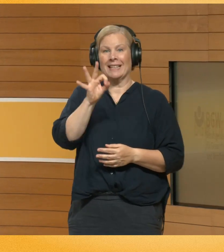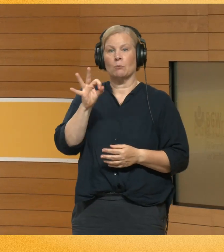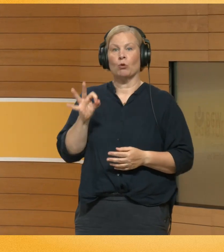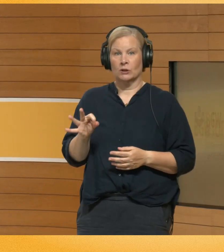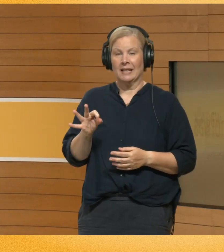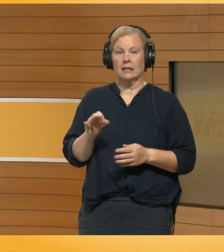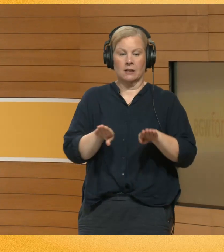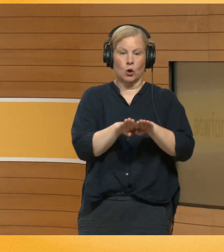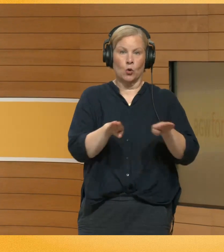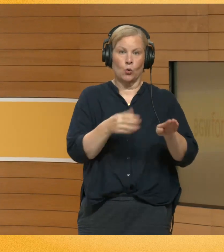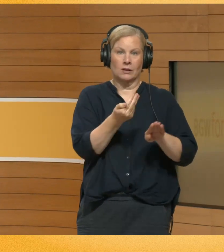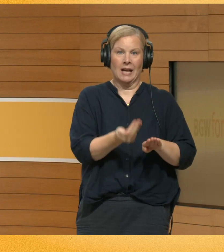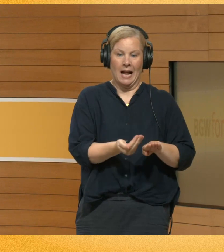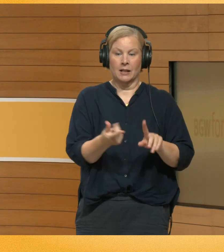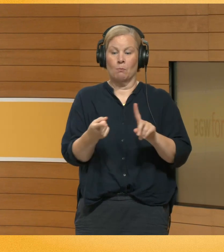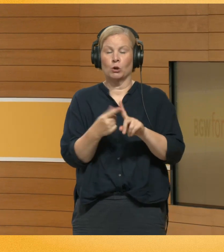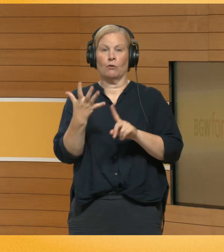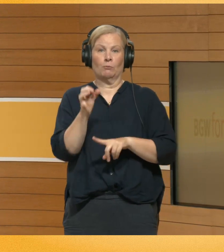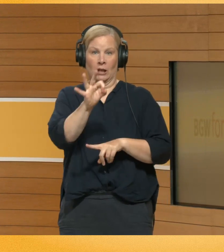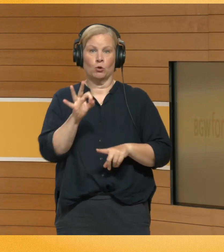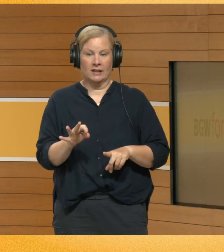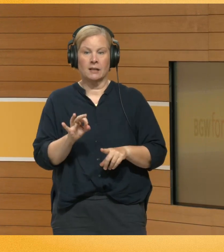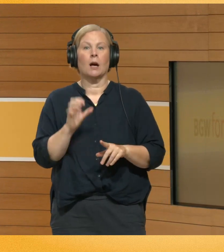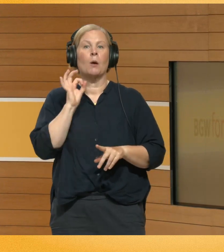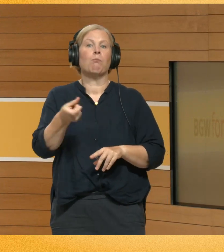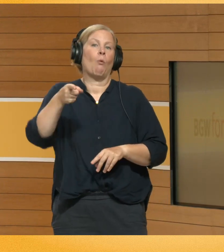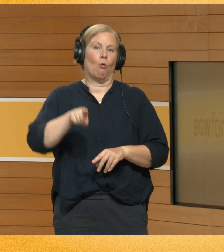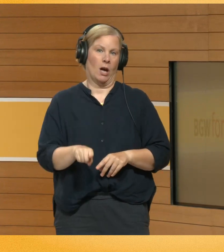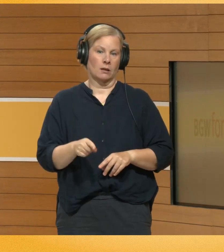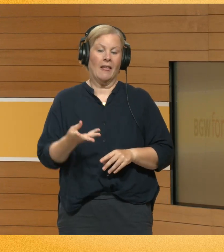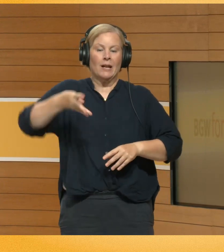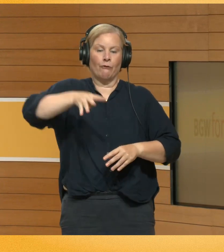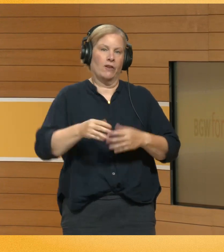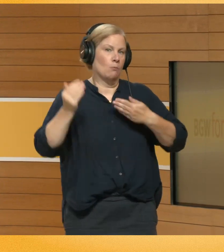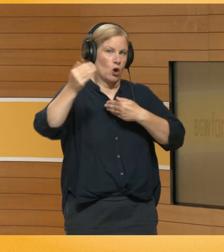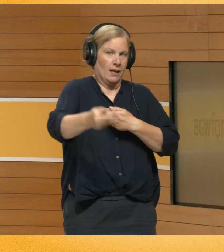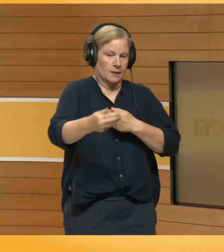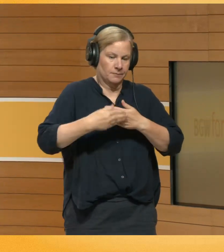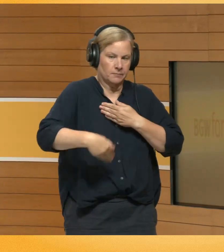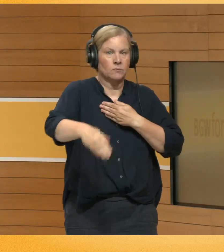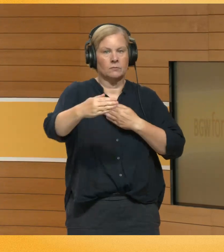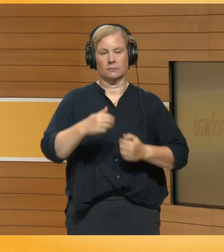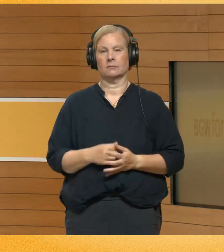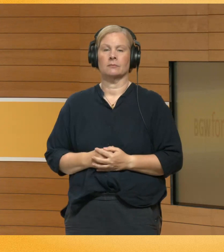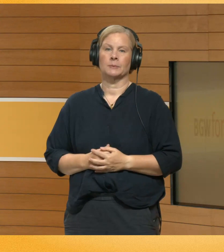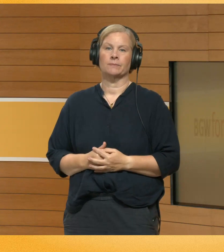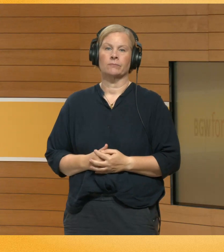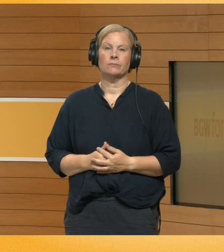for 4 months. That was also given. And the last one was an insurance package